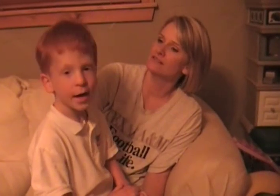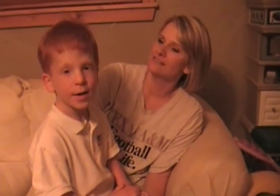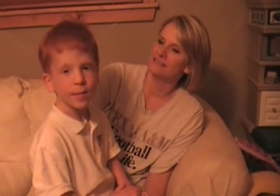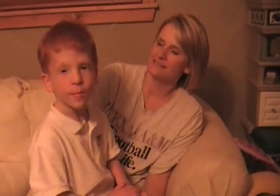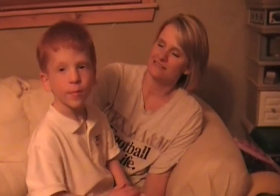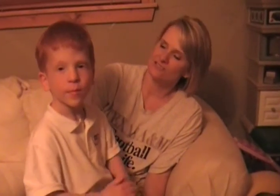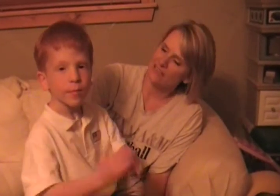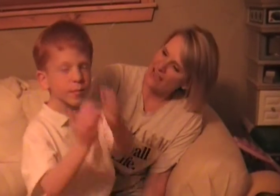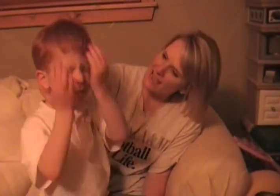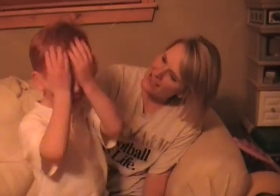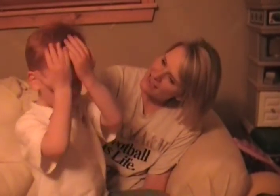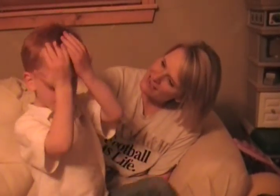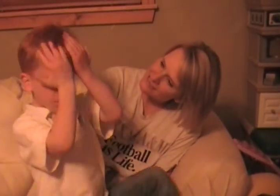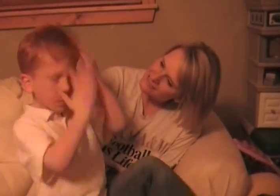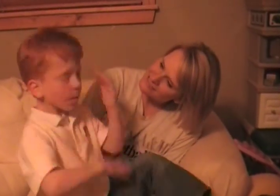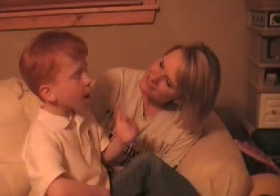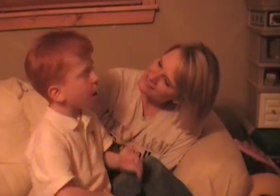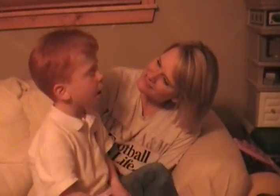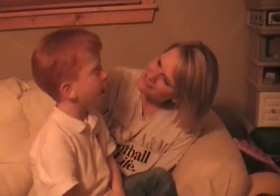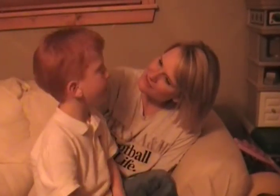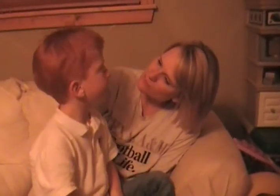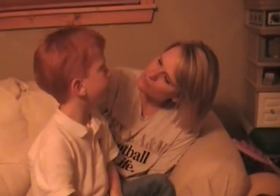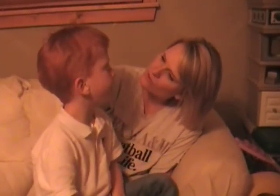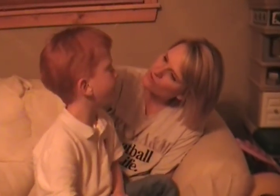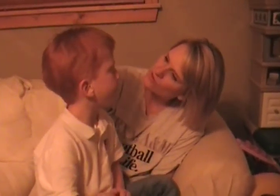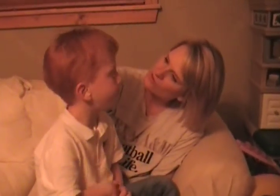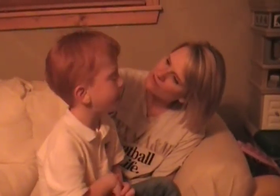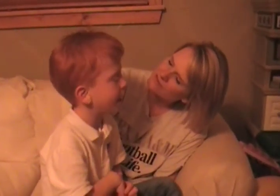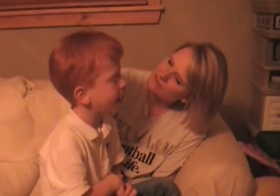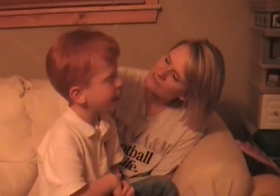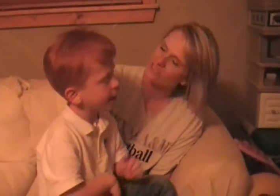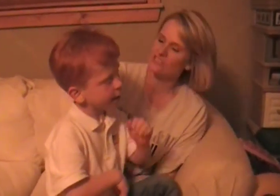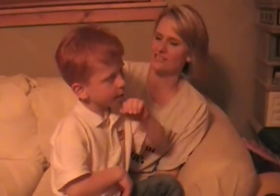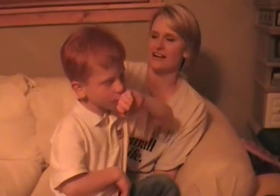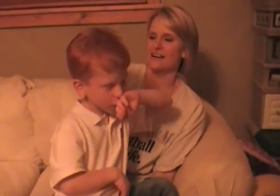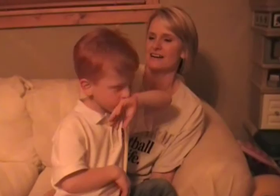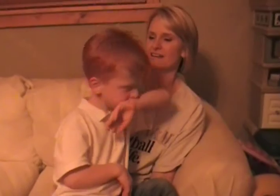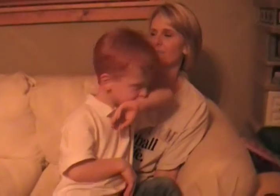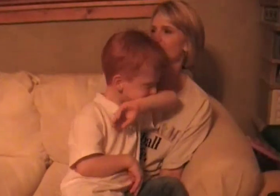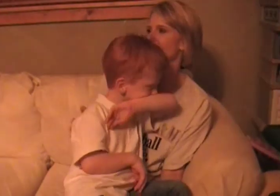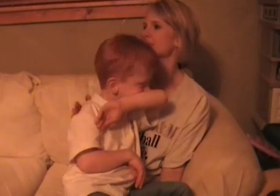Can you say pull? Good job.